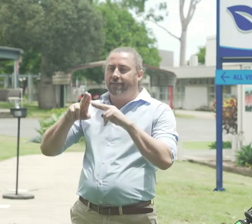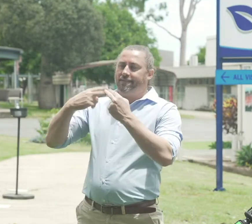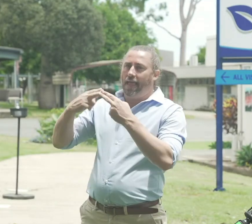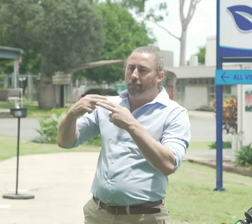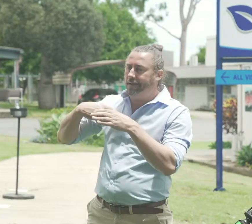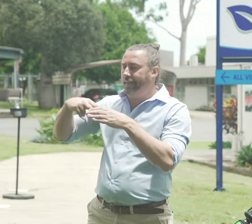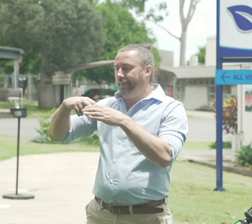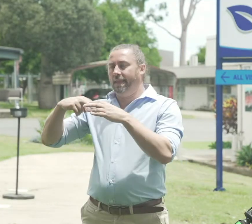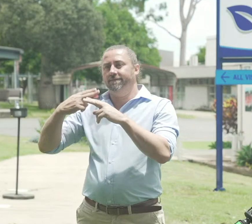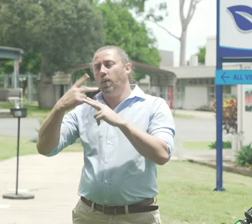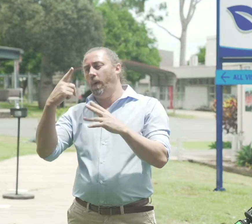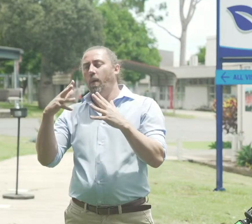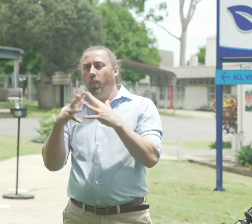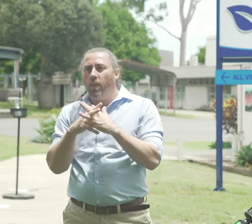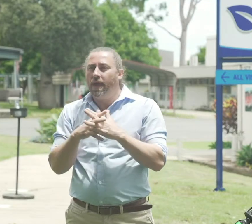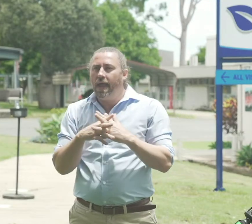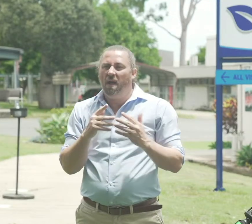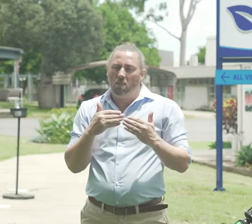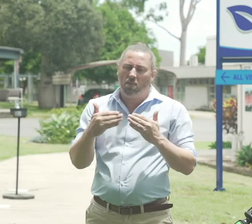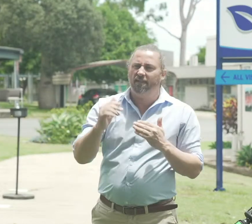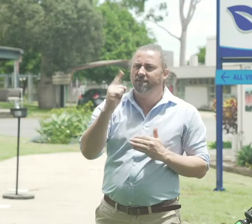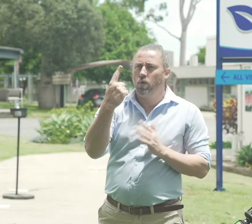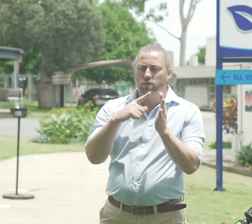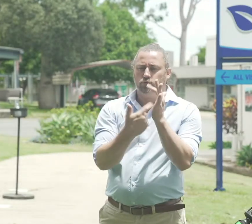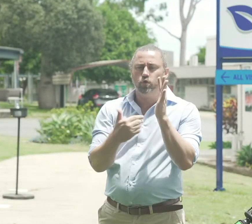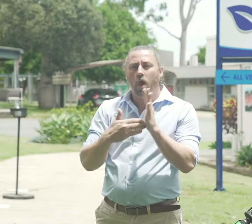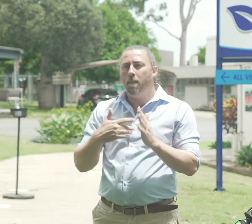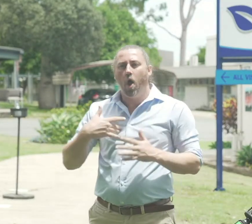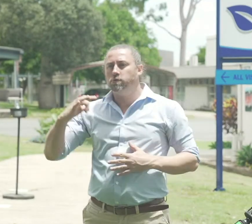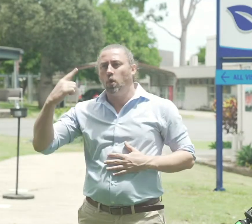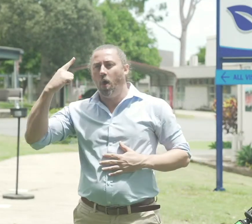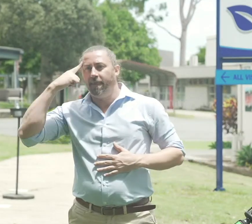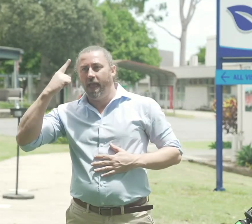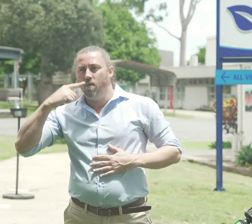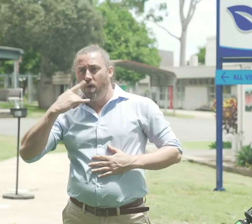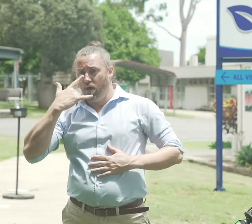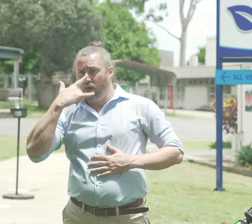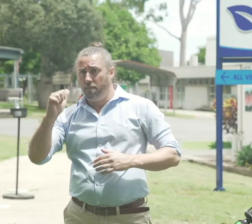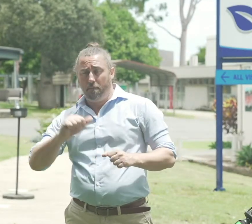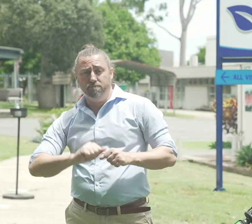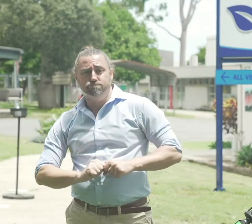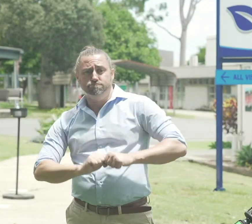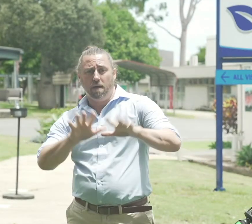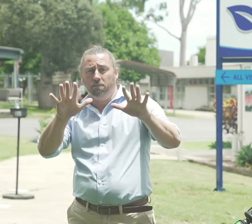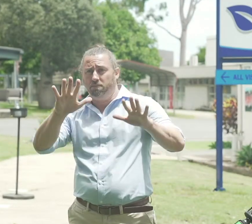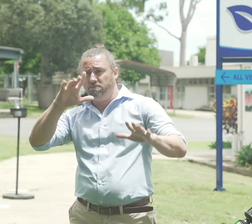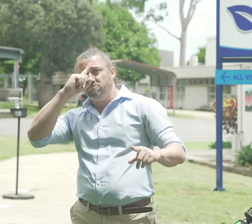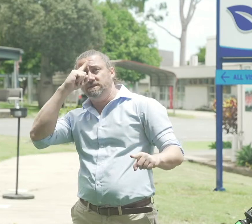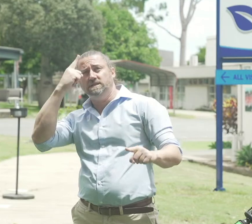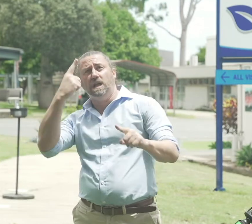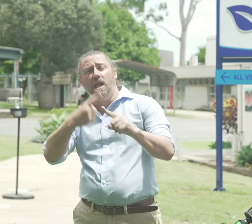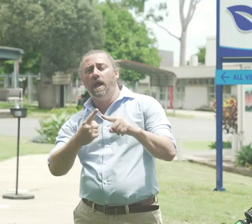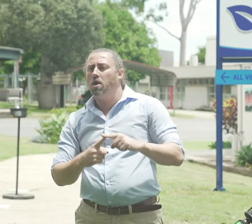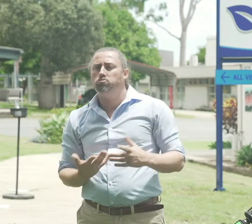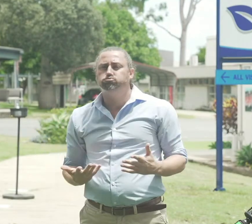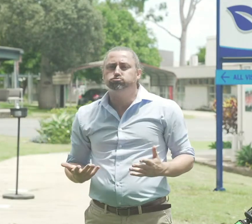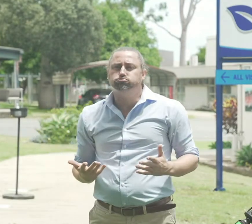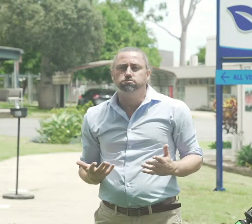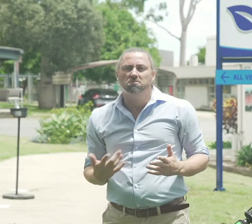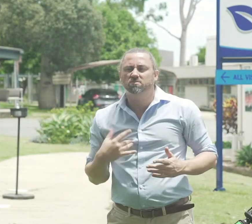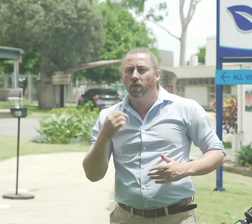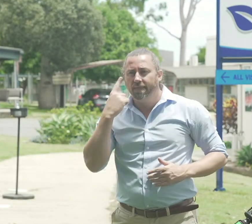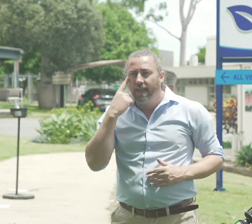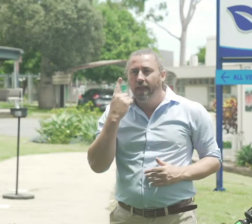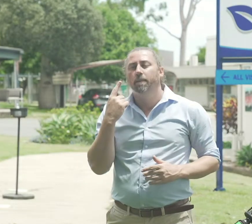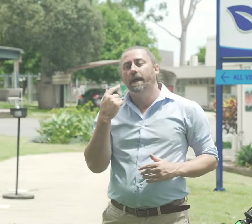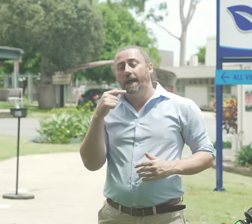Yes, that will be disruption. I think that'll be the biggest problem rather than the true illness in their children. The other risk with children getting it is the risk of them transmitting